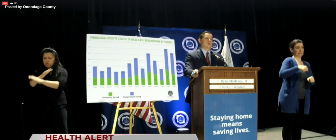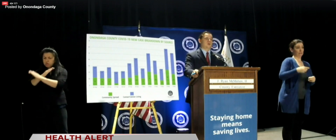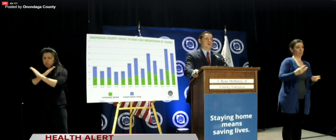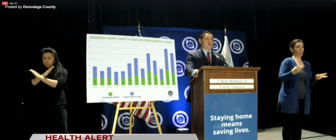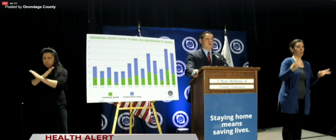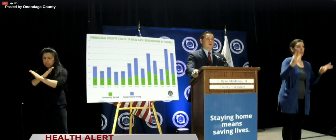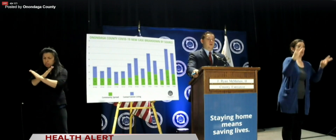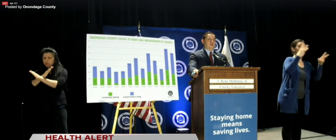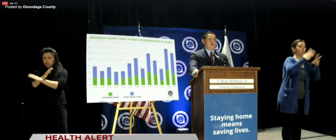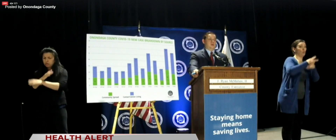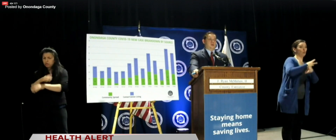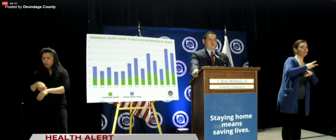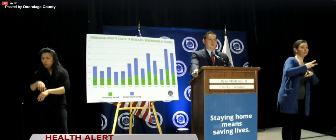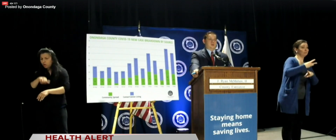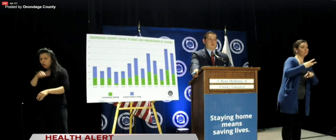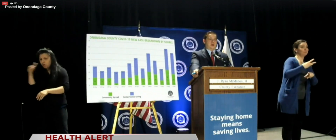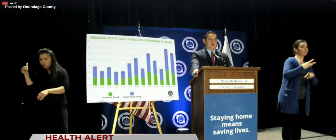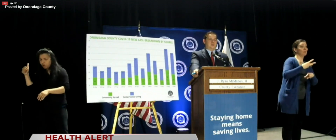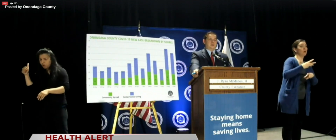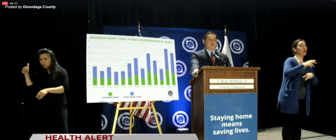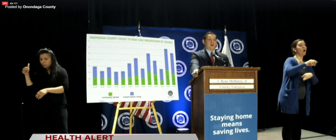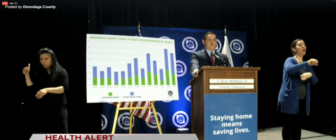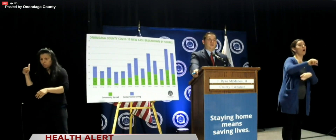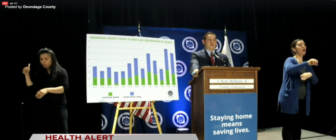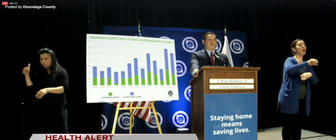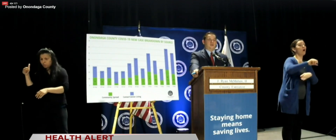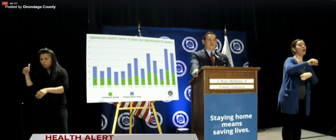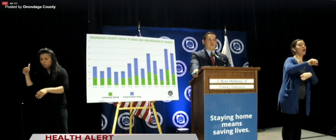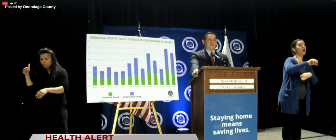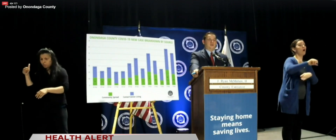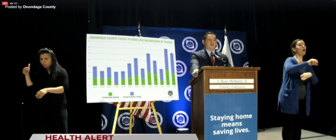So I think the governor has dealt with